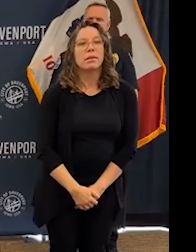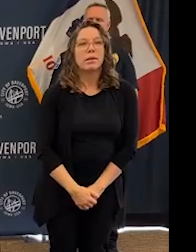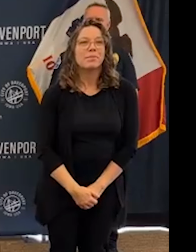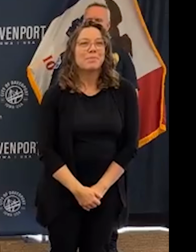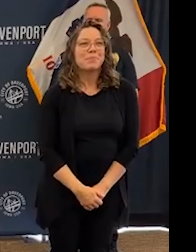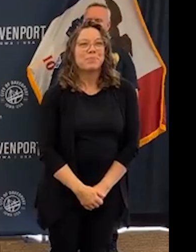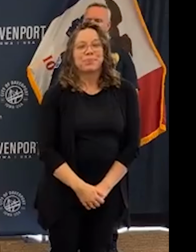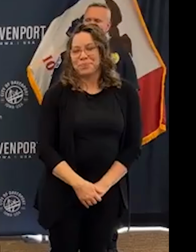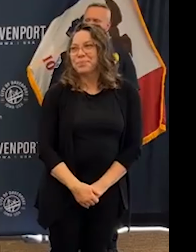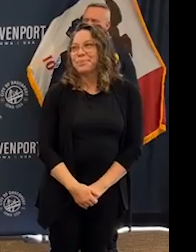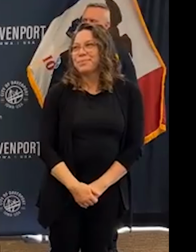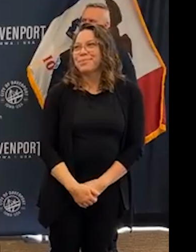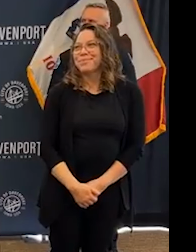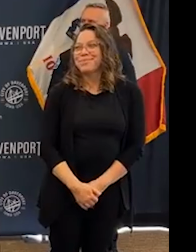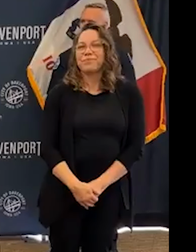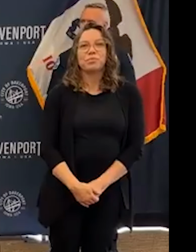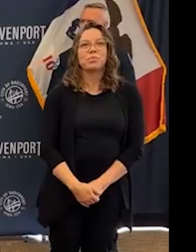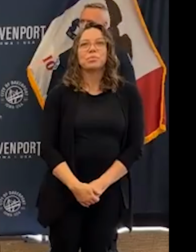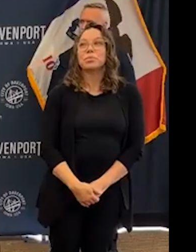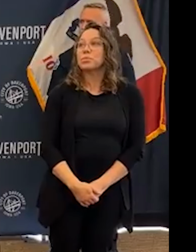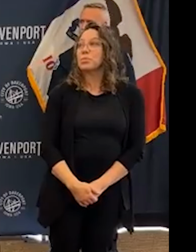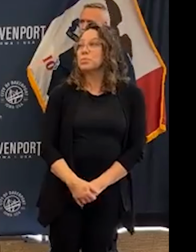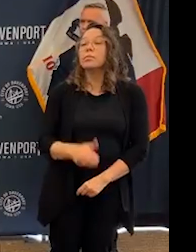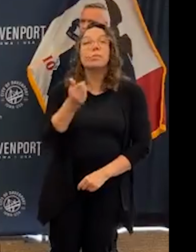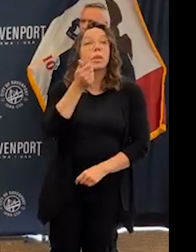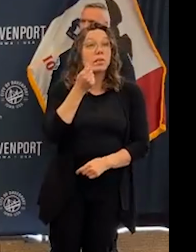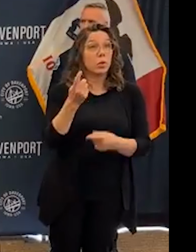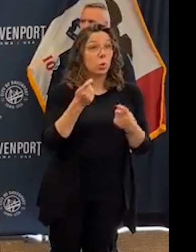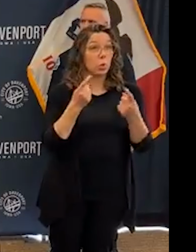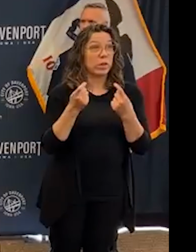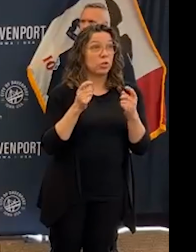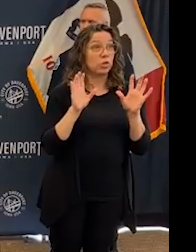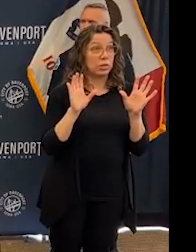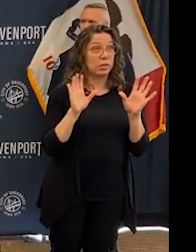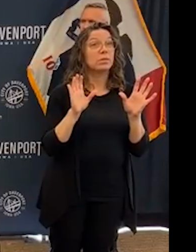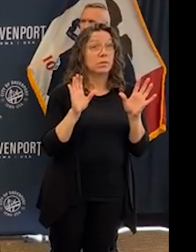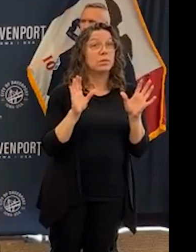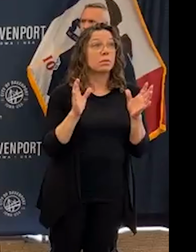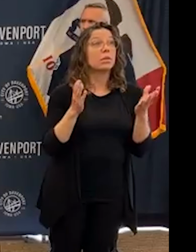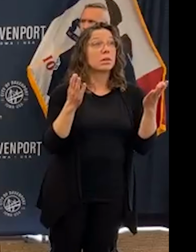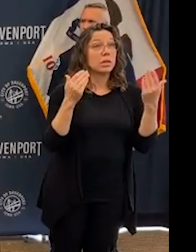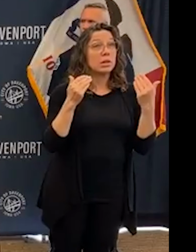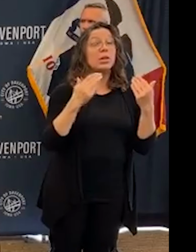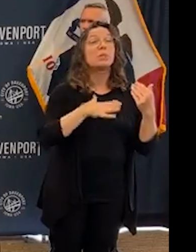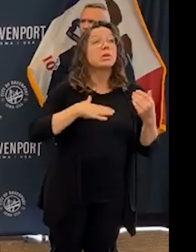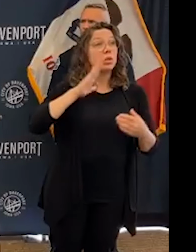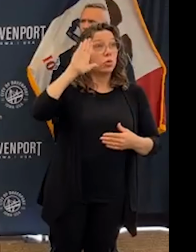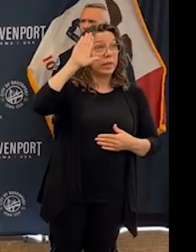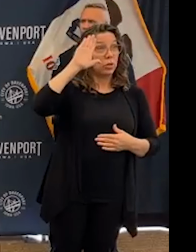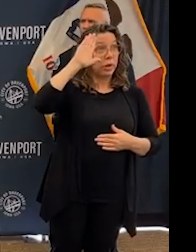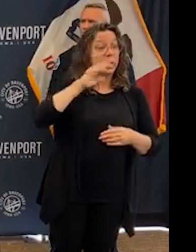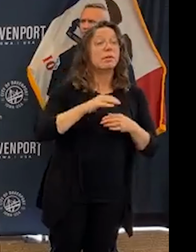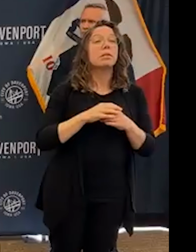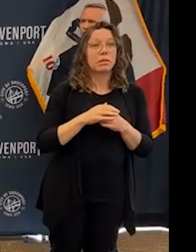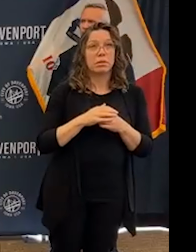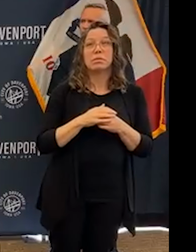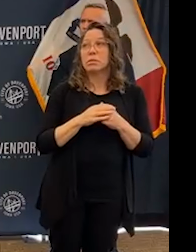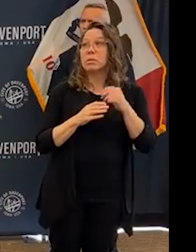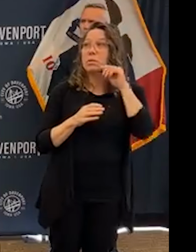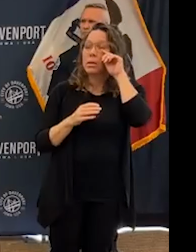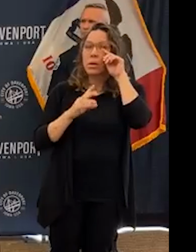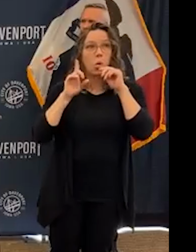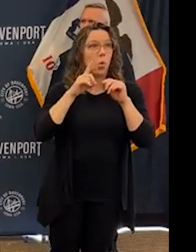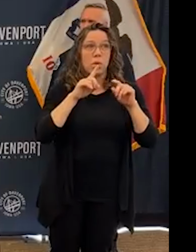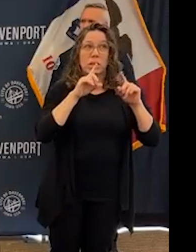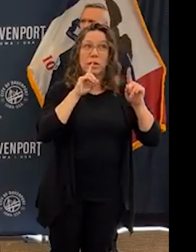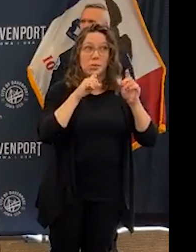Thank you. Okay, so I'll take a few questions. We'll take a few questions today. Please raise your hand. I'm only going to go to you once.